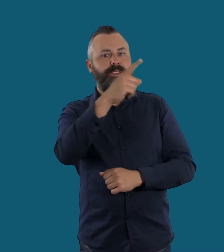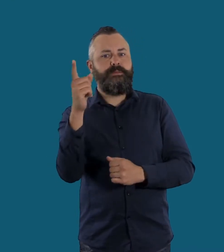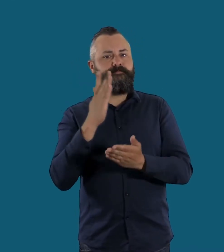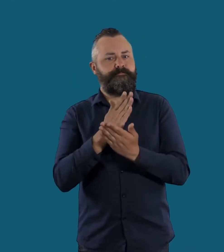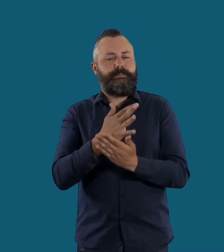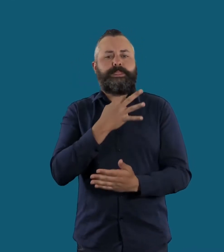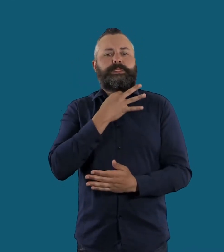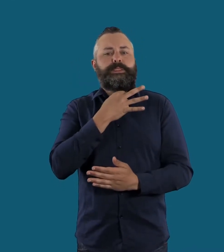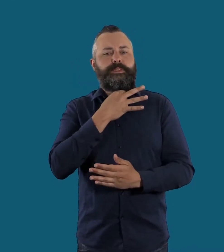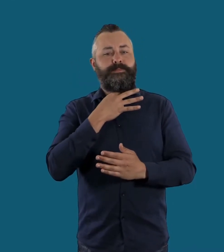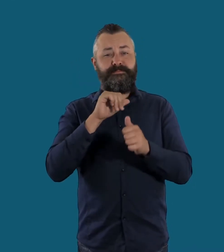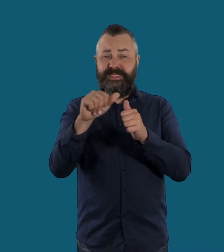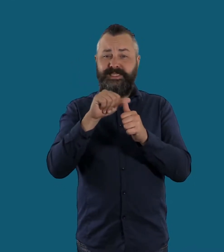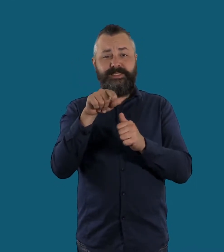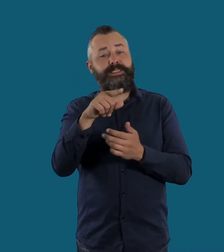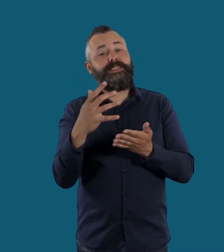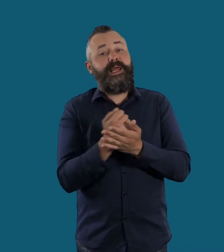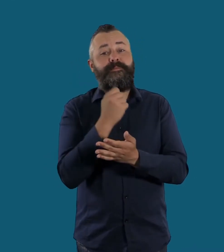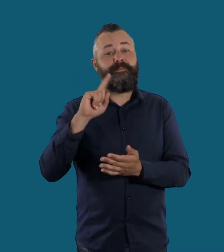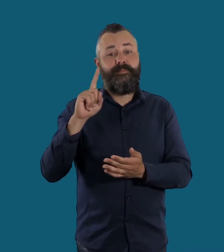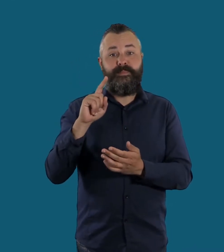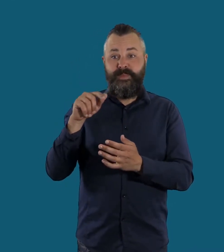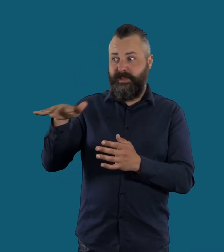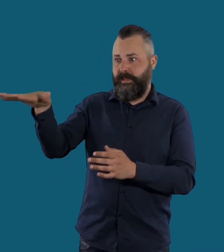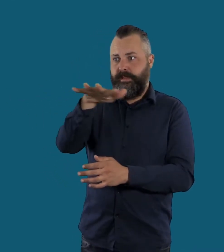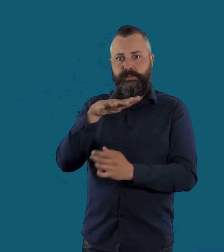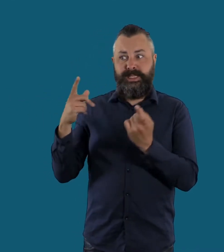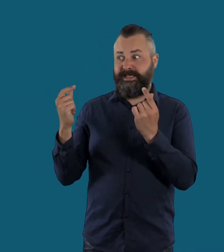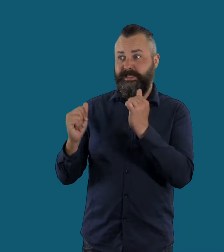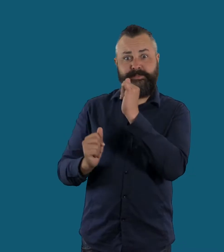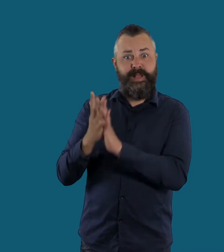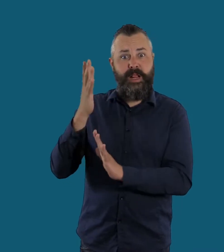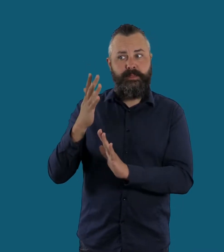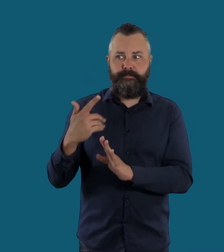The safest place to be is away from bushfire-prone areas.